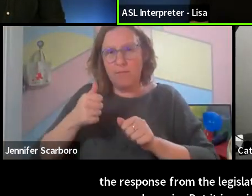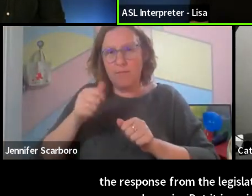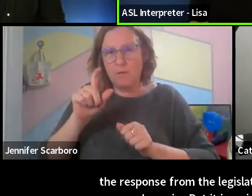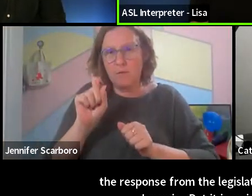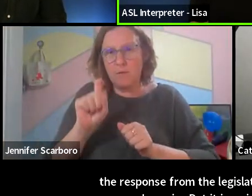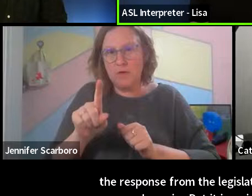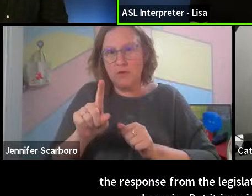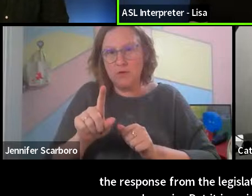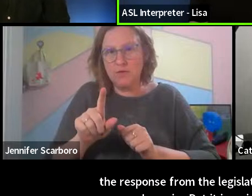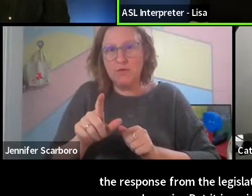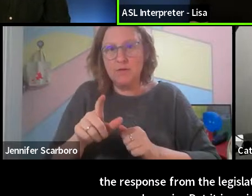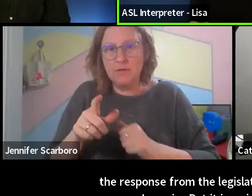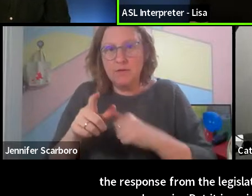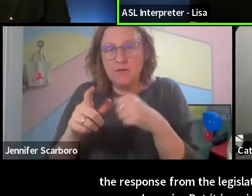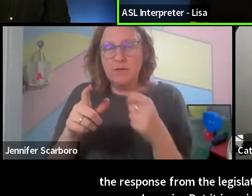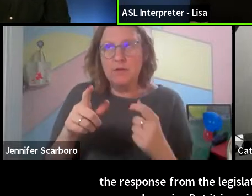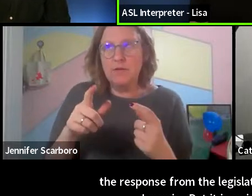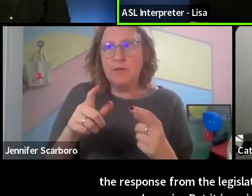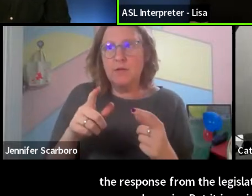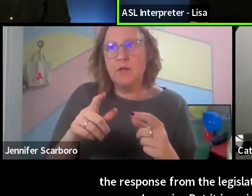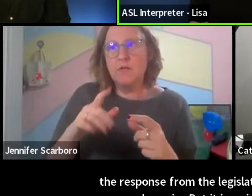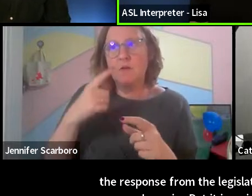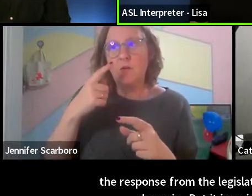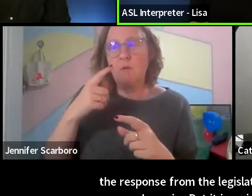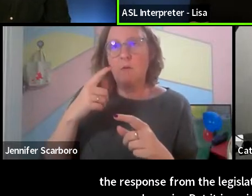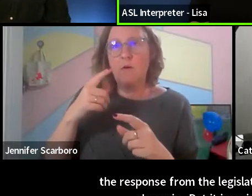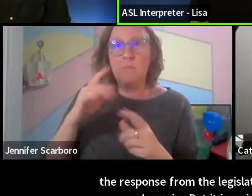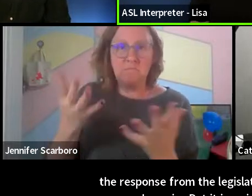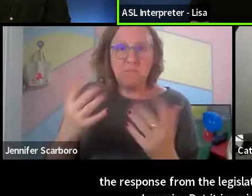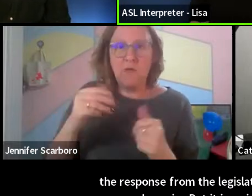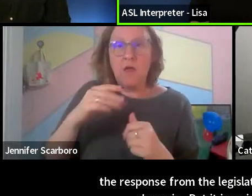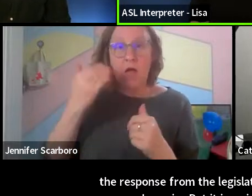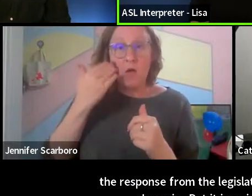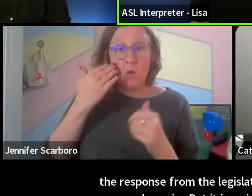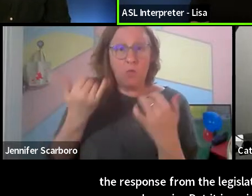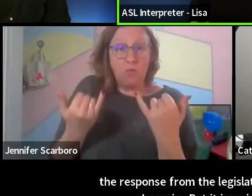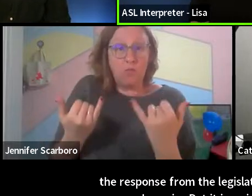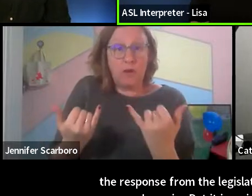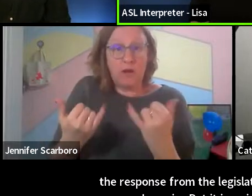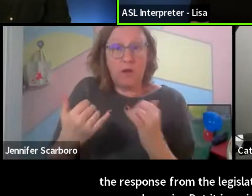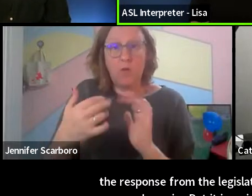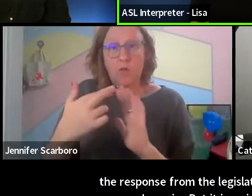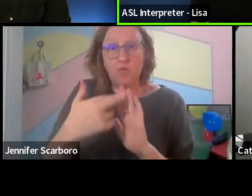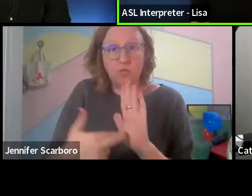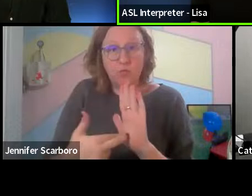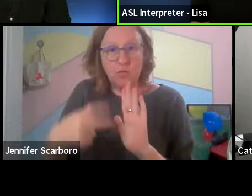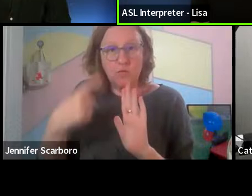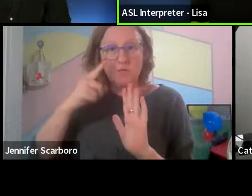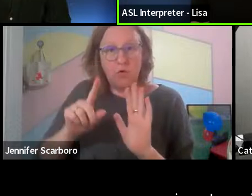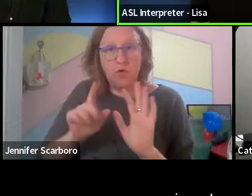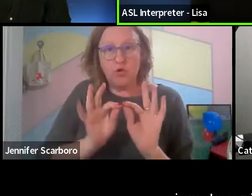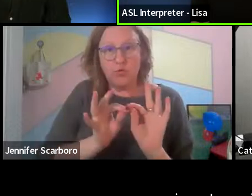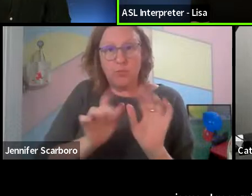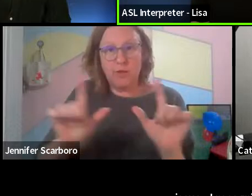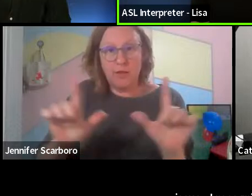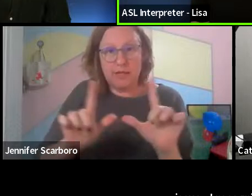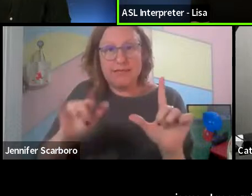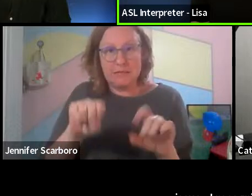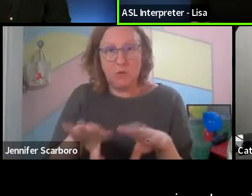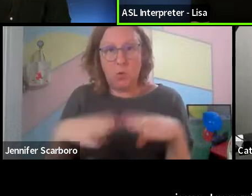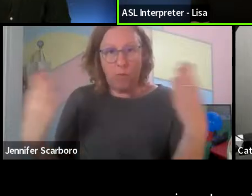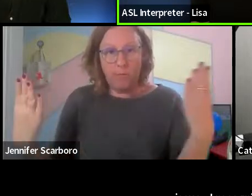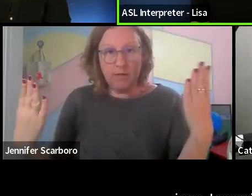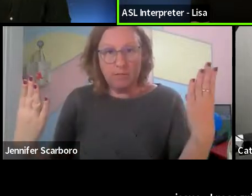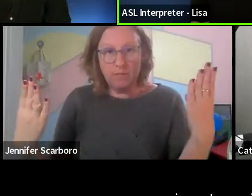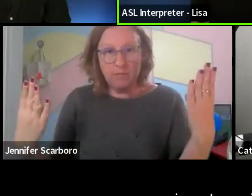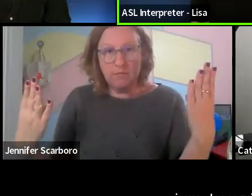Commissioner Scarborough here. Follow-up question, if I may. I know that currently the